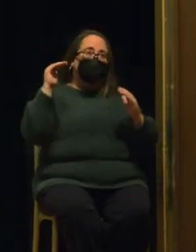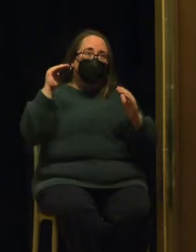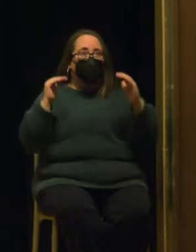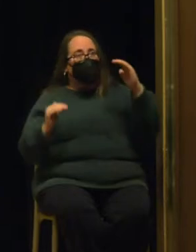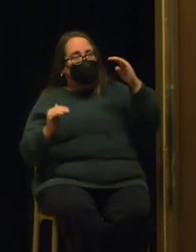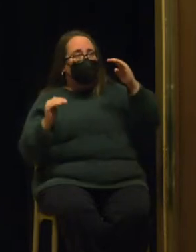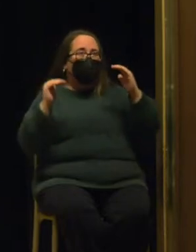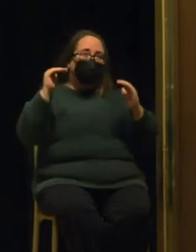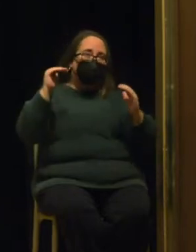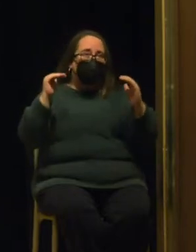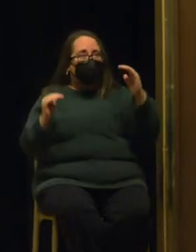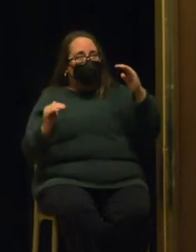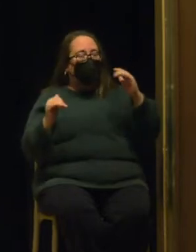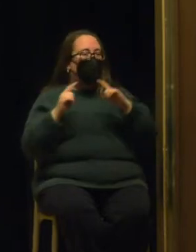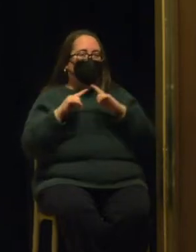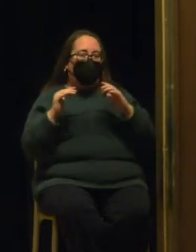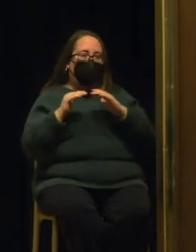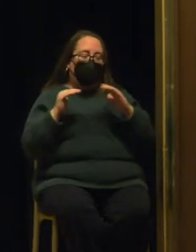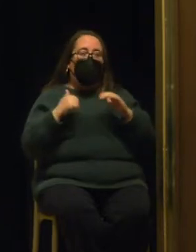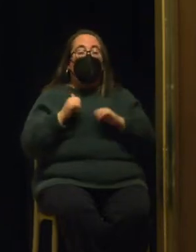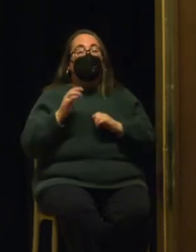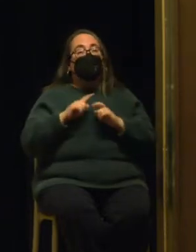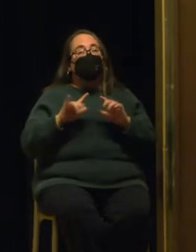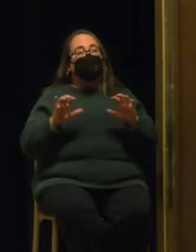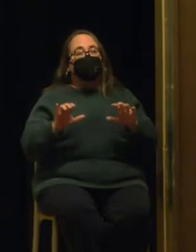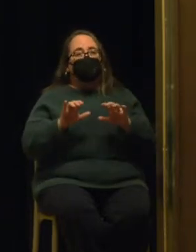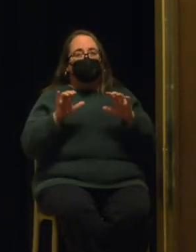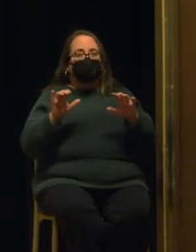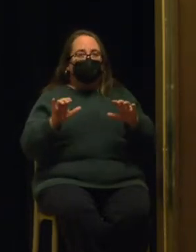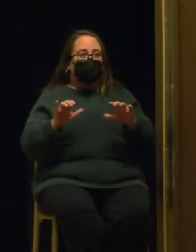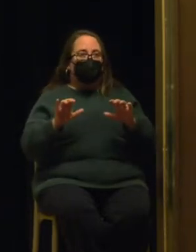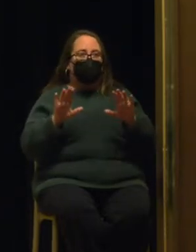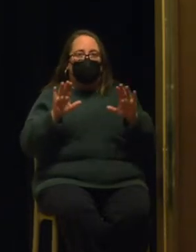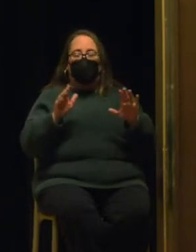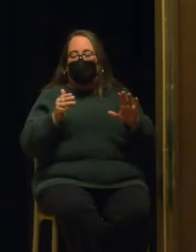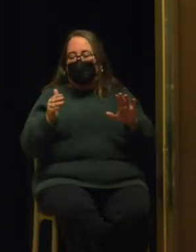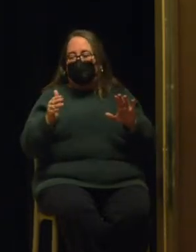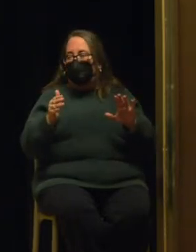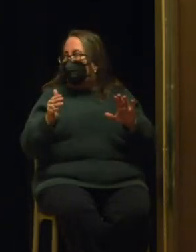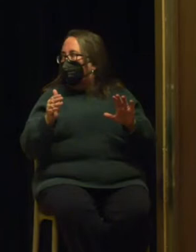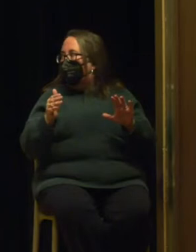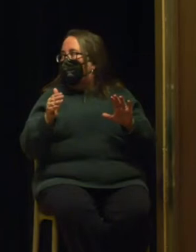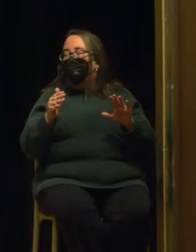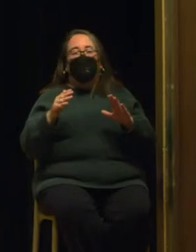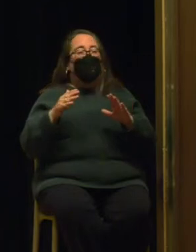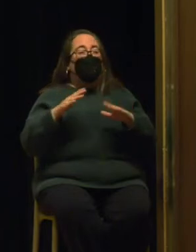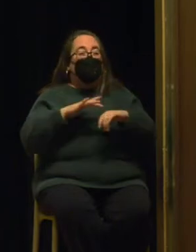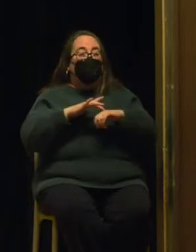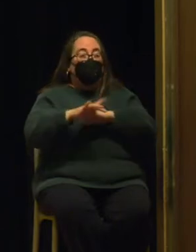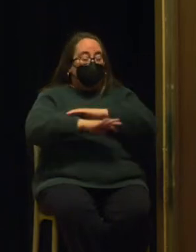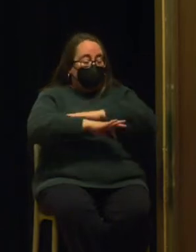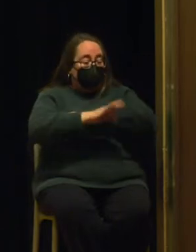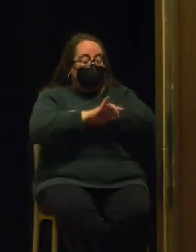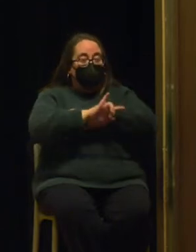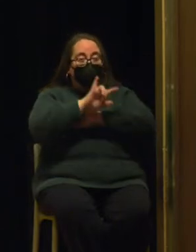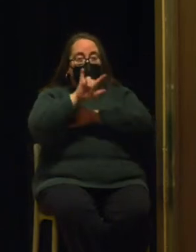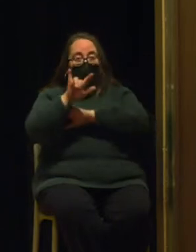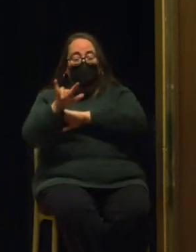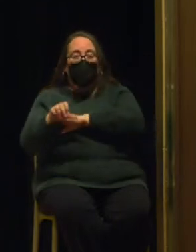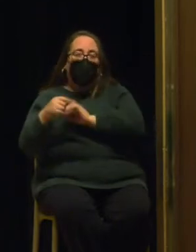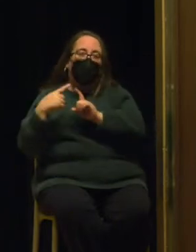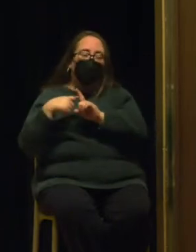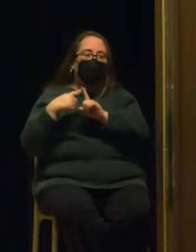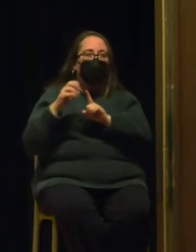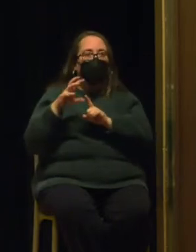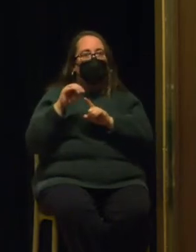here, it's up here. And I used to do incredible things like take red eyes, or when I had the company plane,